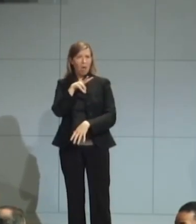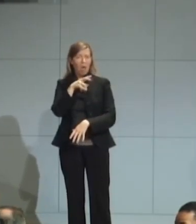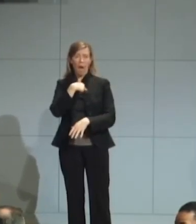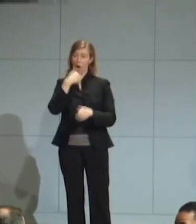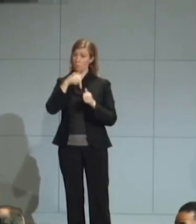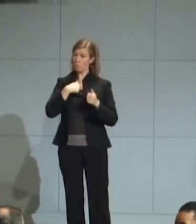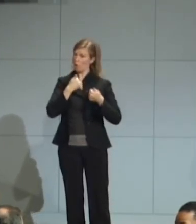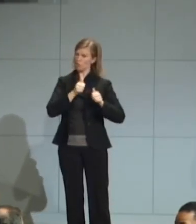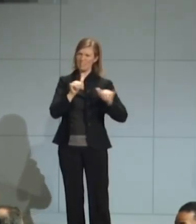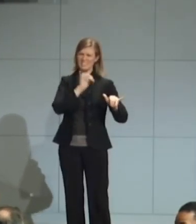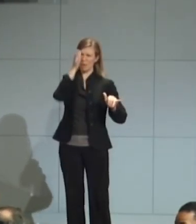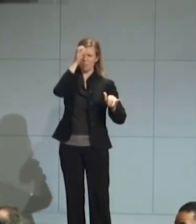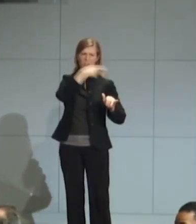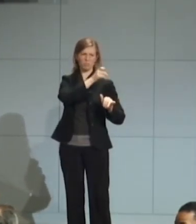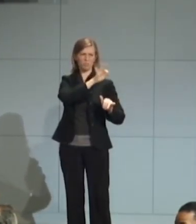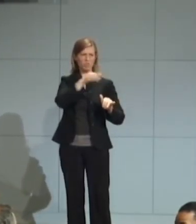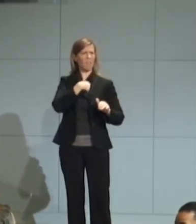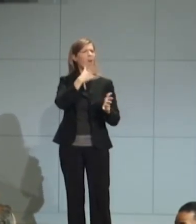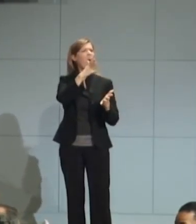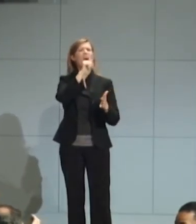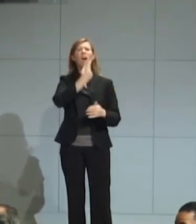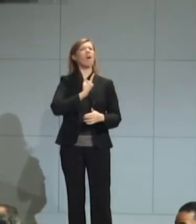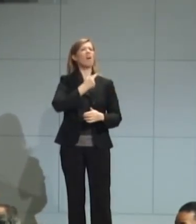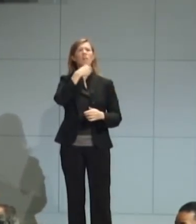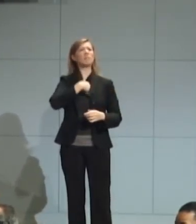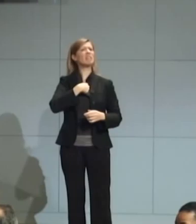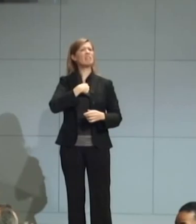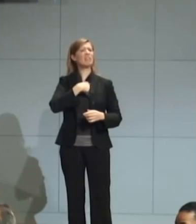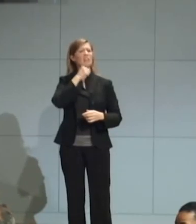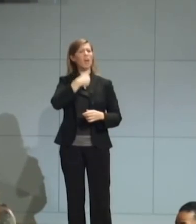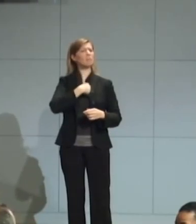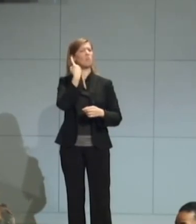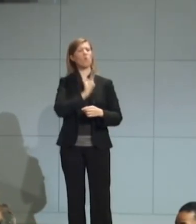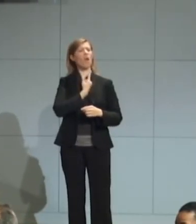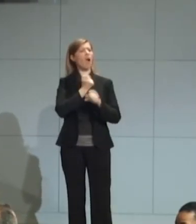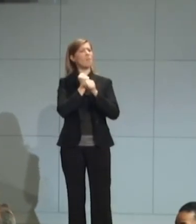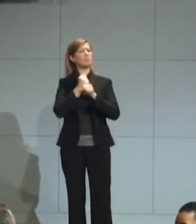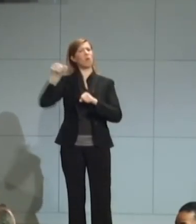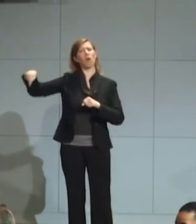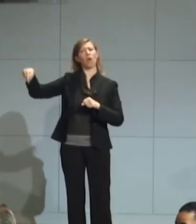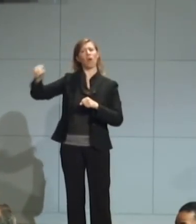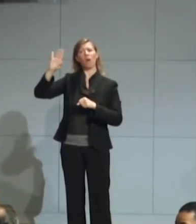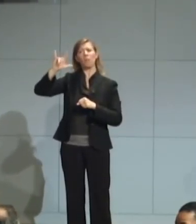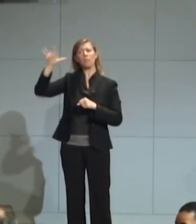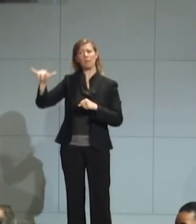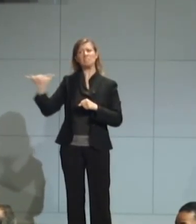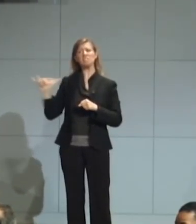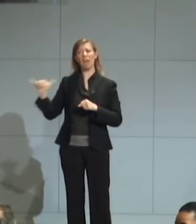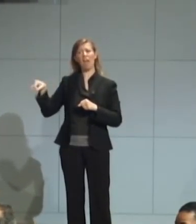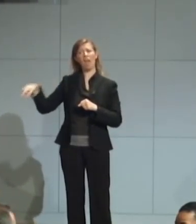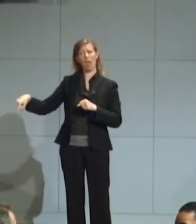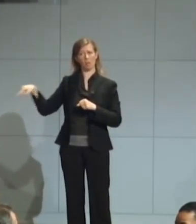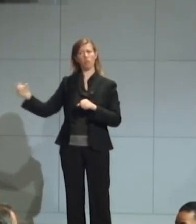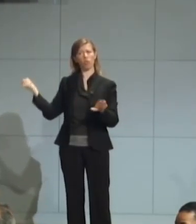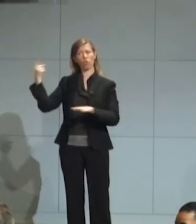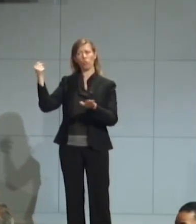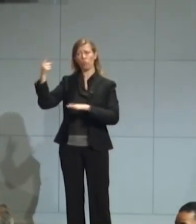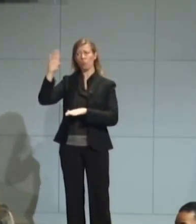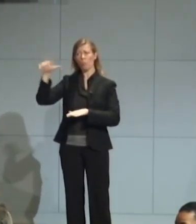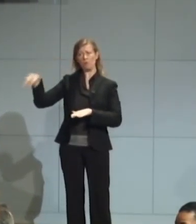follow throughout the day. So his hashtag was, and I'm going to clean it up and make it a G-rated version of what